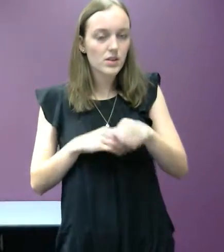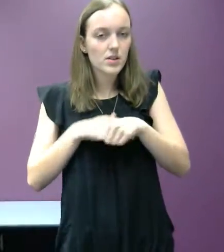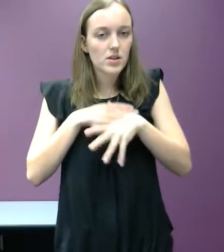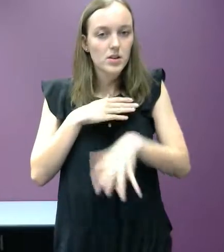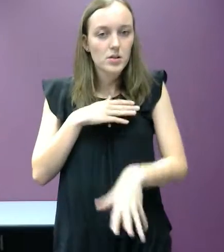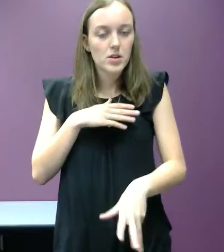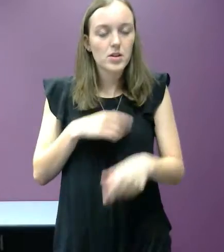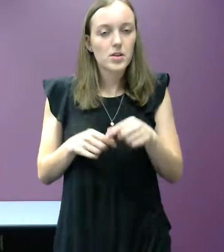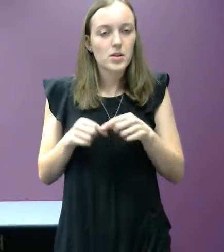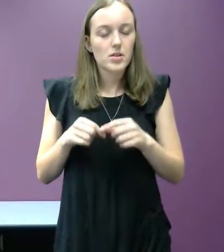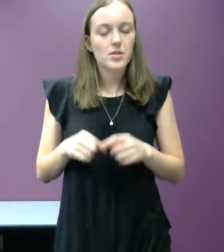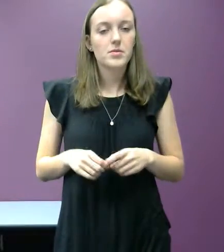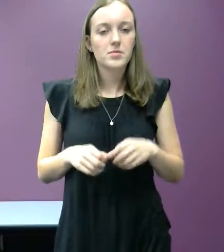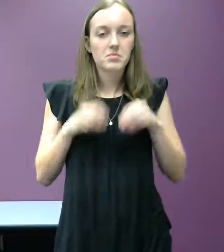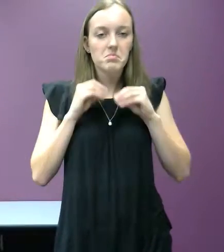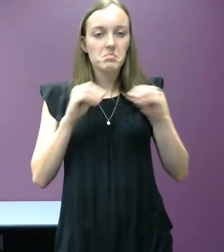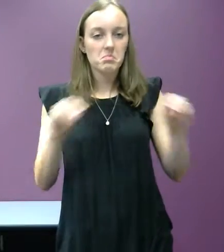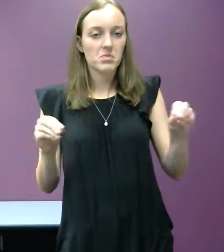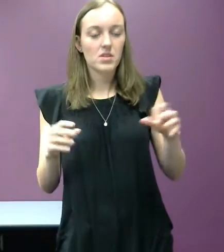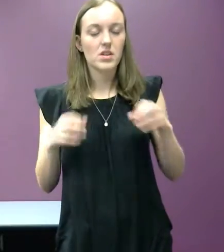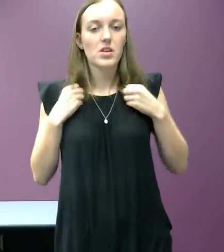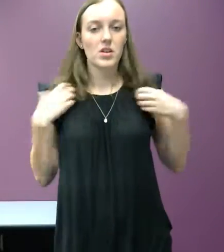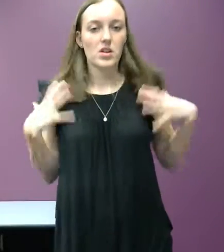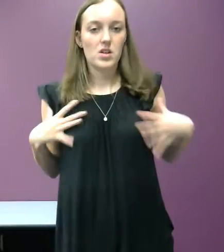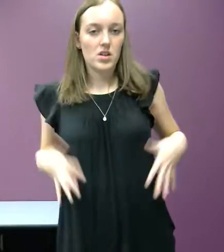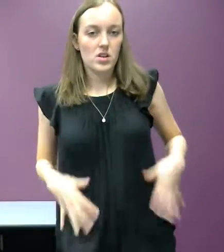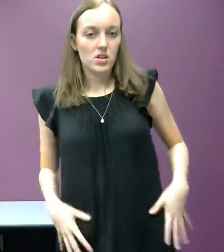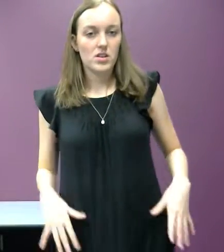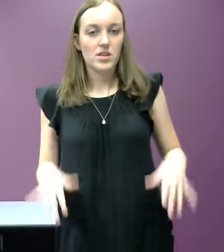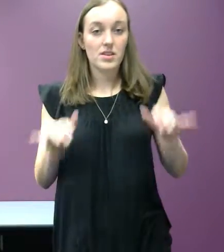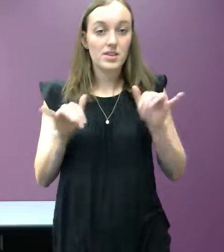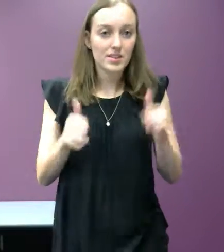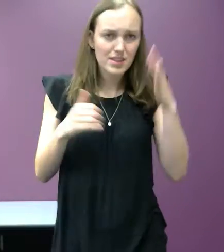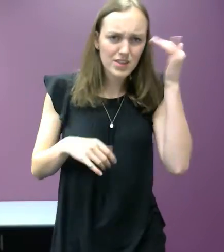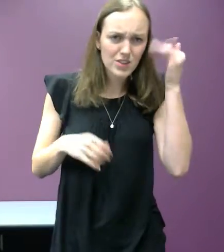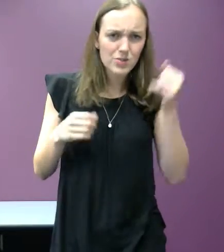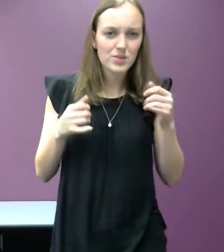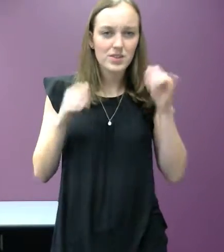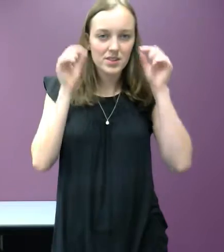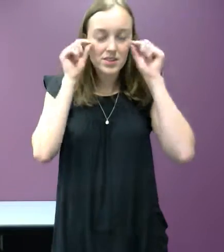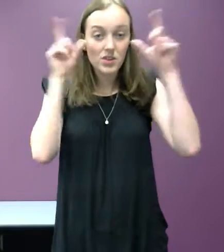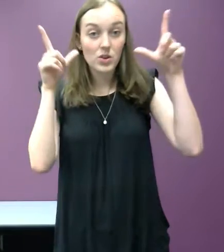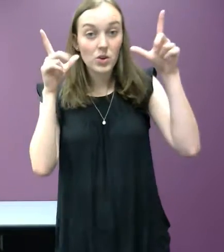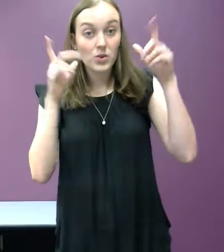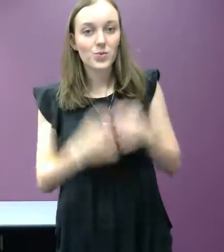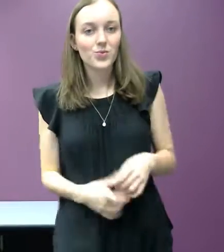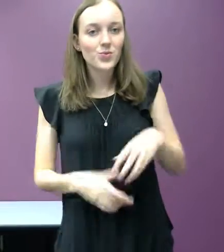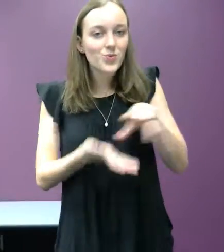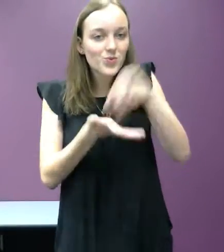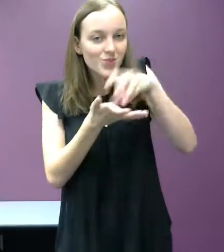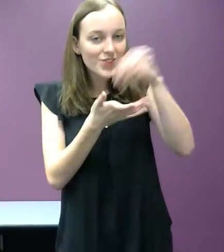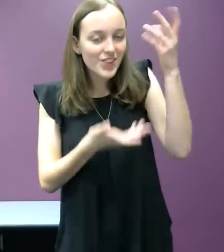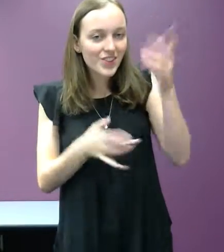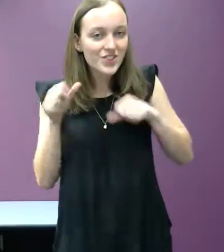those nutrients to our bodies. And that's why you can stay awake and be so fascinated today in science. And then when it goes into the